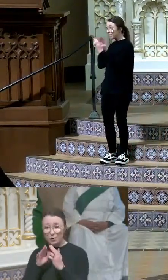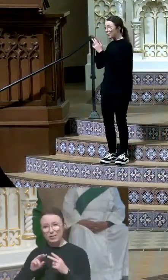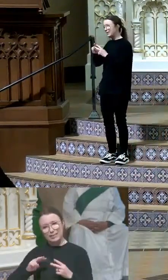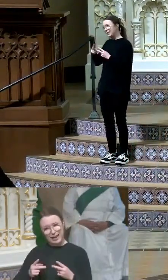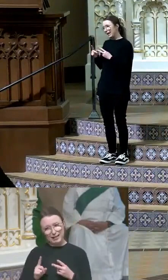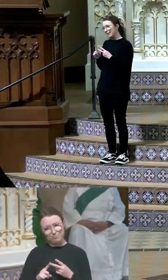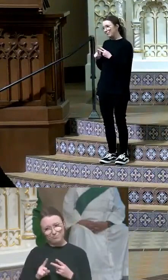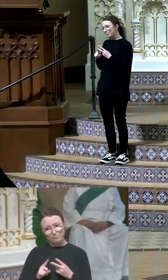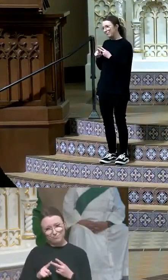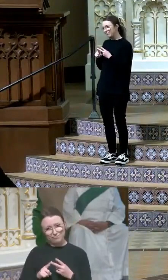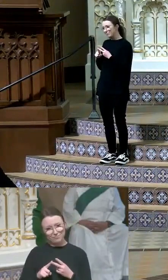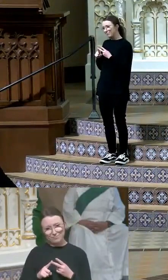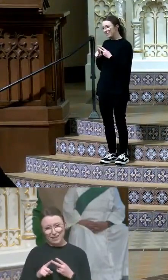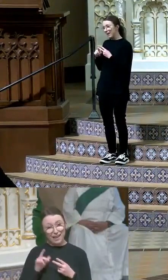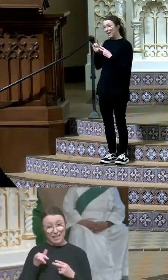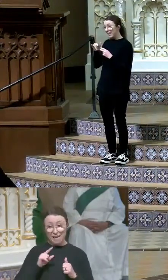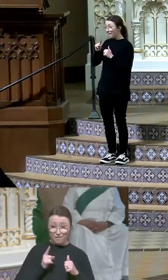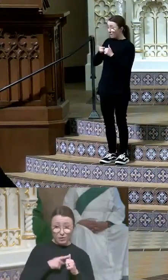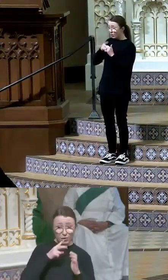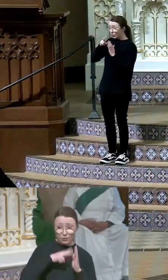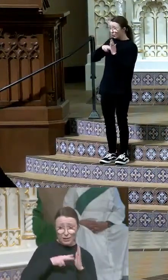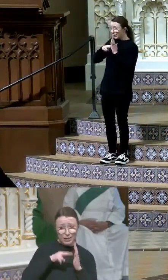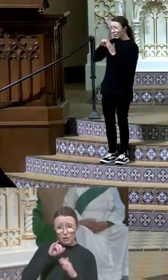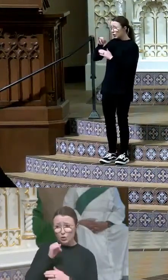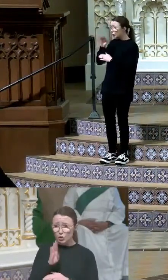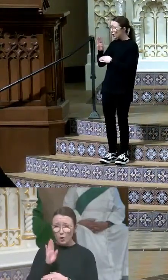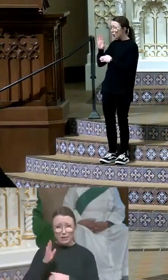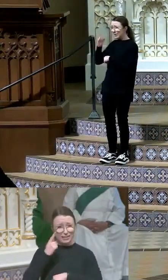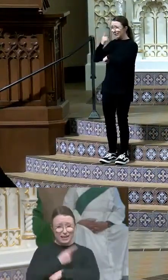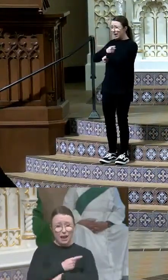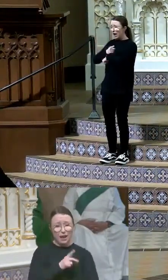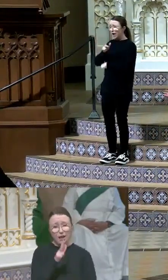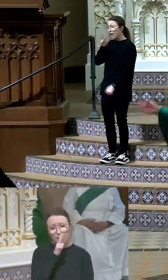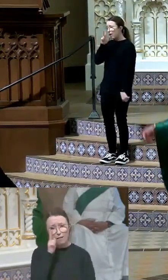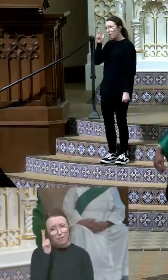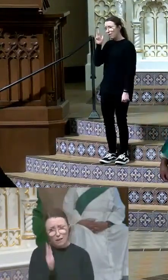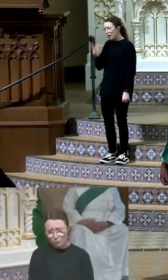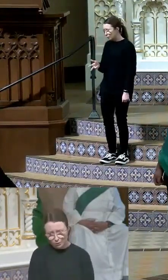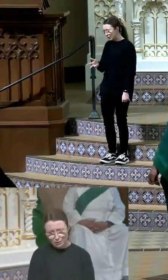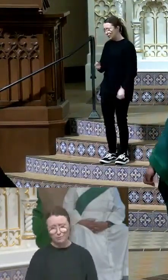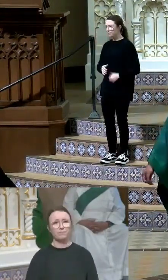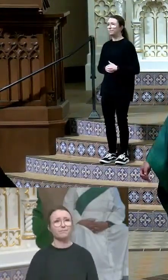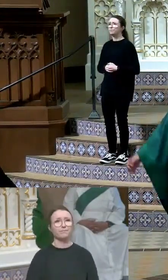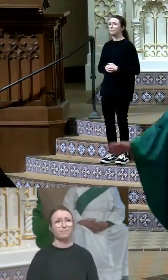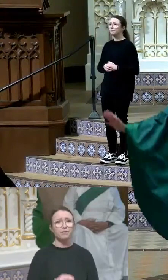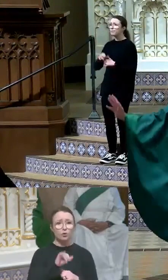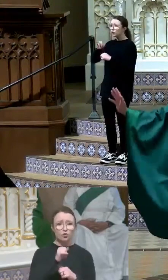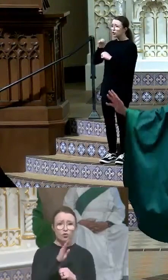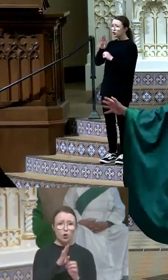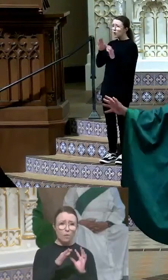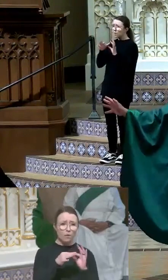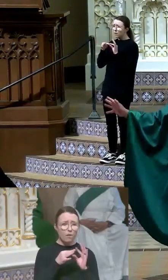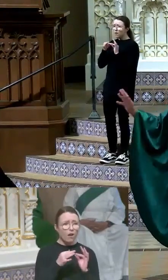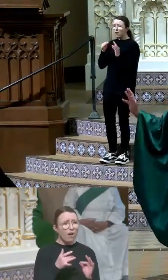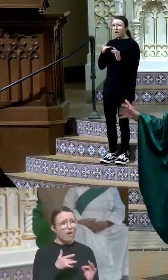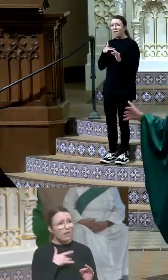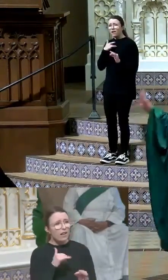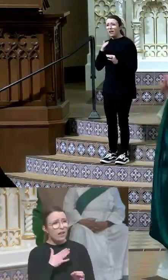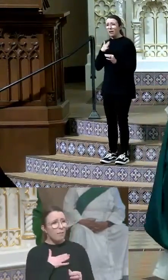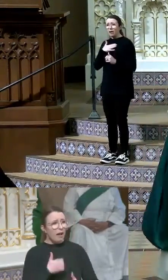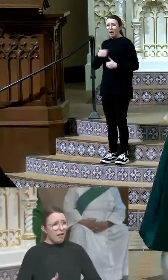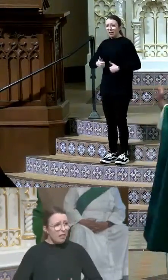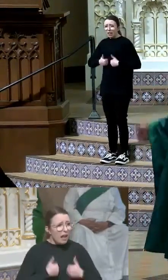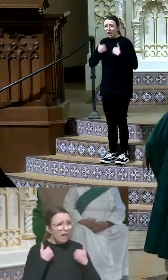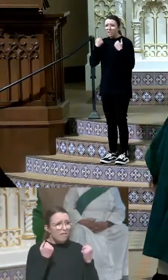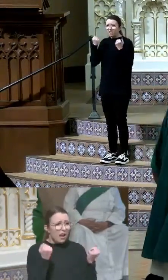not having a good day. He starts off by saying, what is man's life but a drudgery? Everything that we're